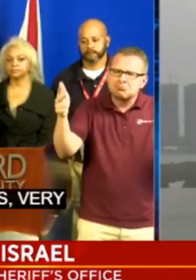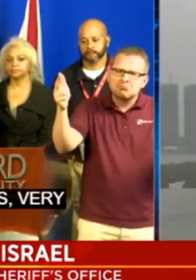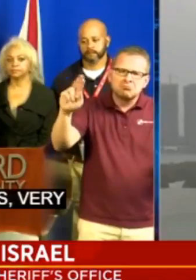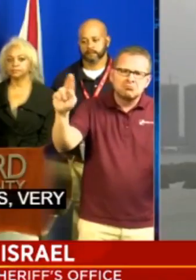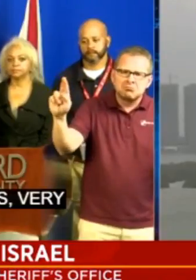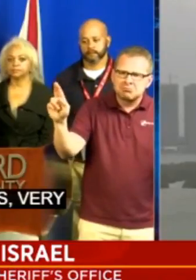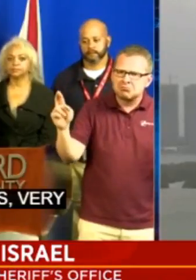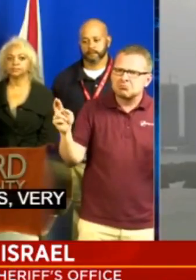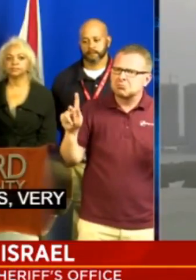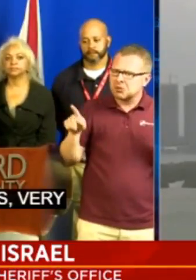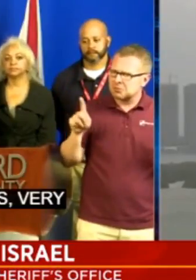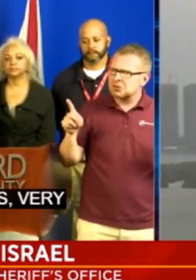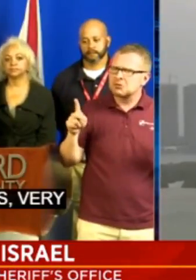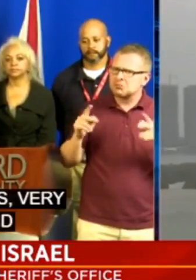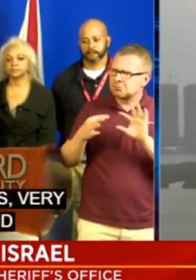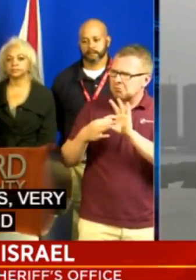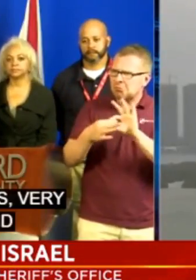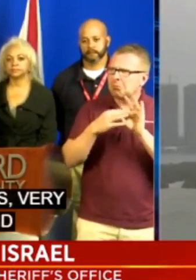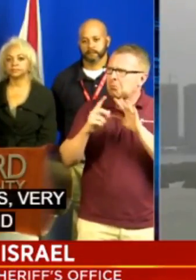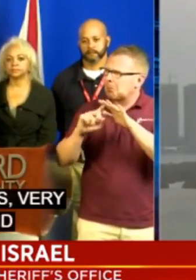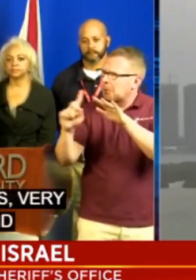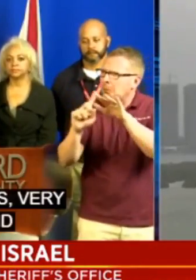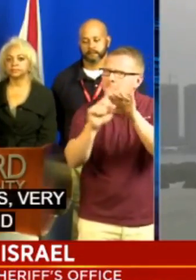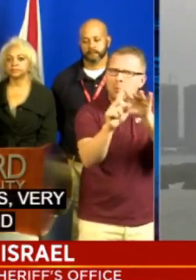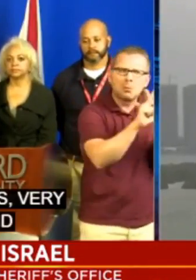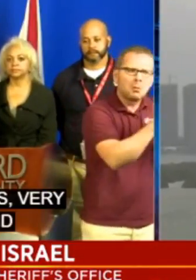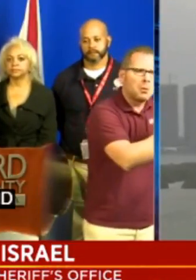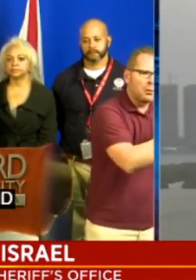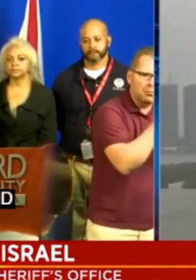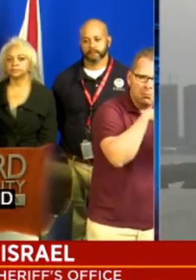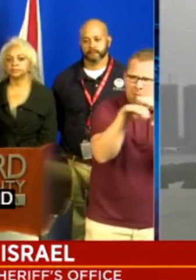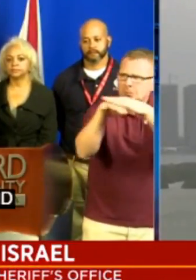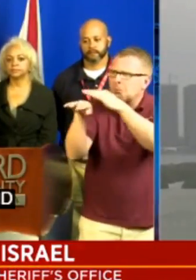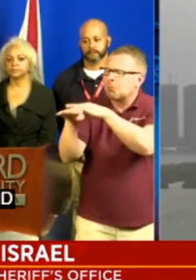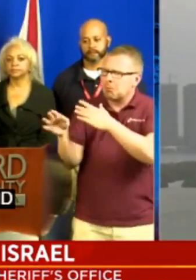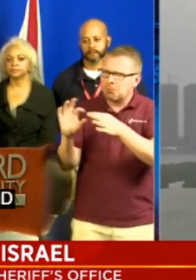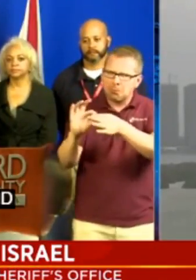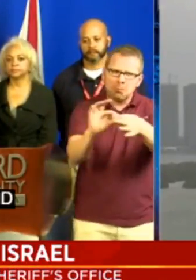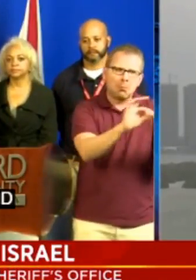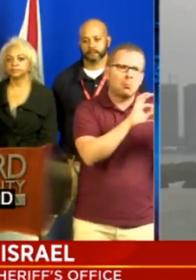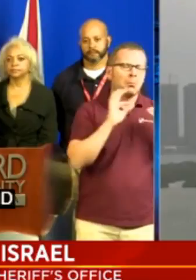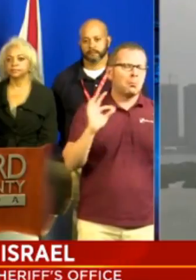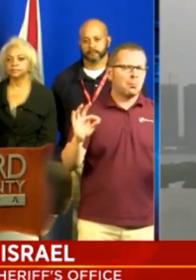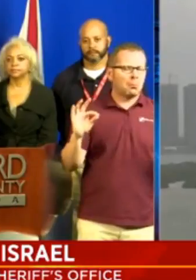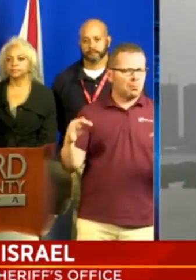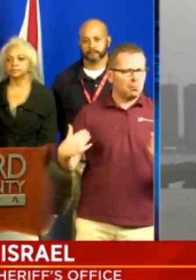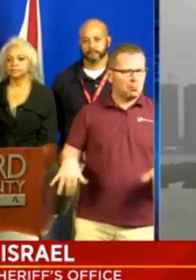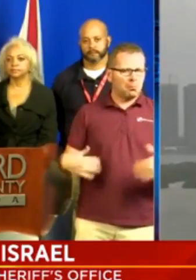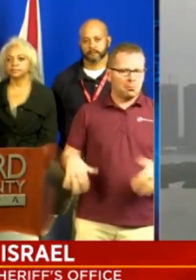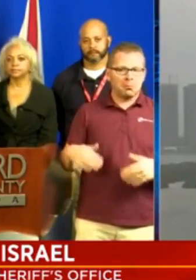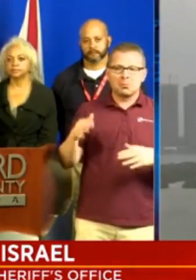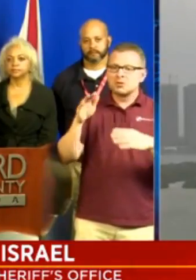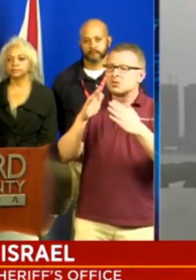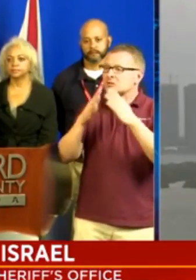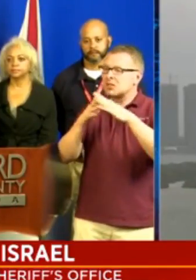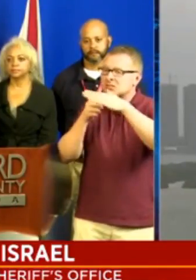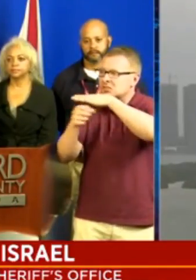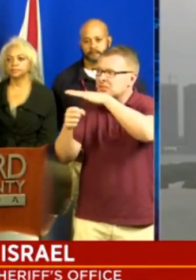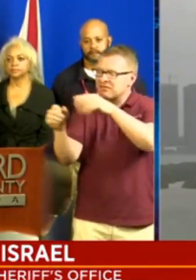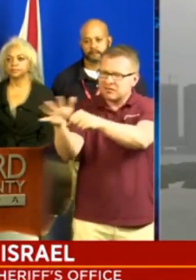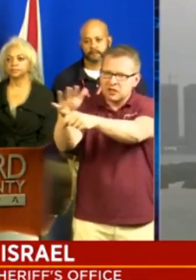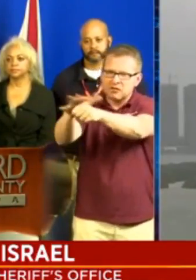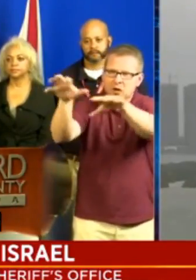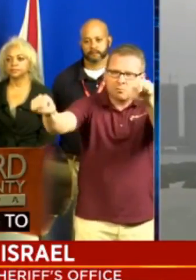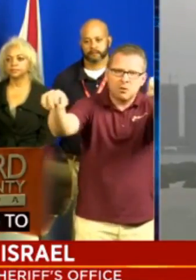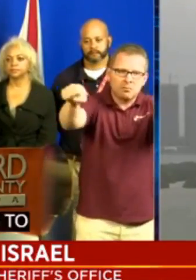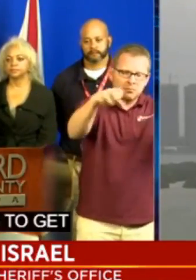warnings very seriously. Our shelters are starting to get full. You're listening and you're doing what needs to be done. I just want to go over a